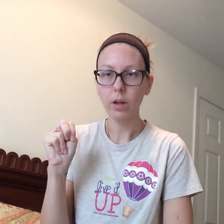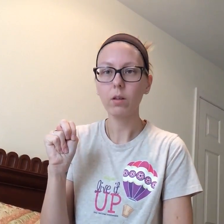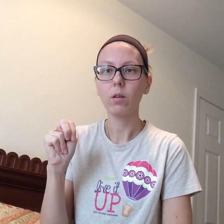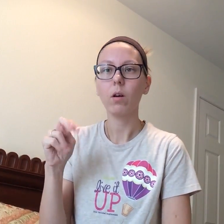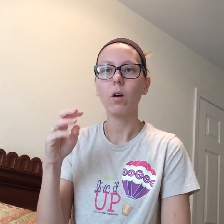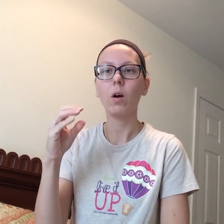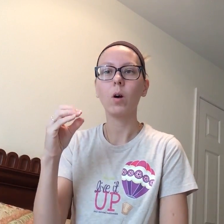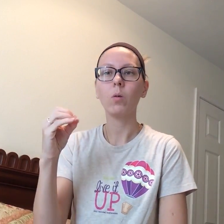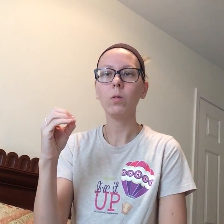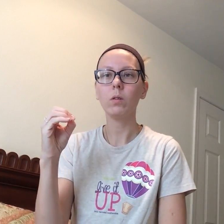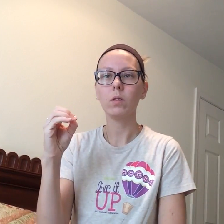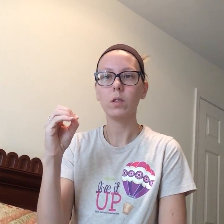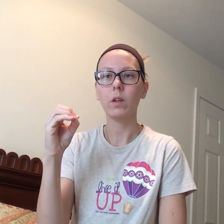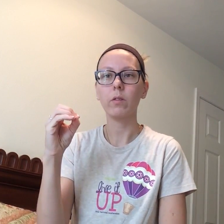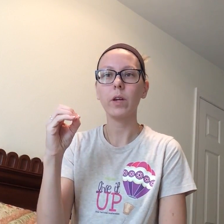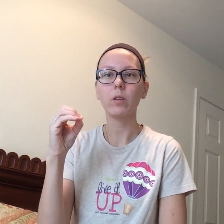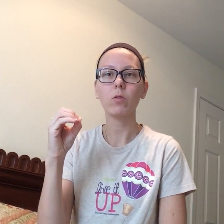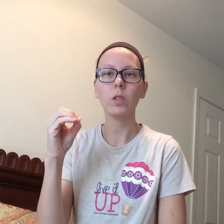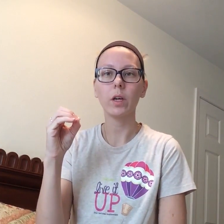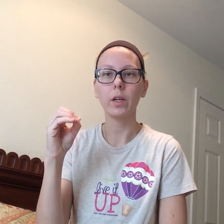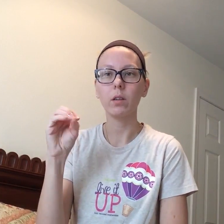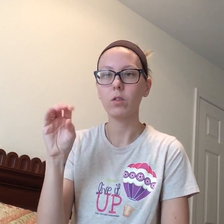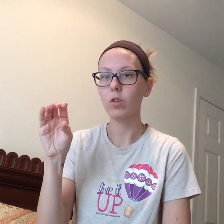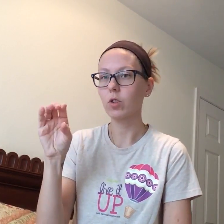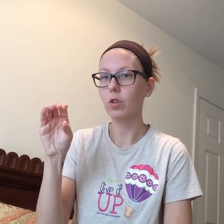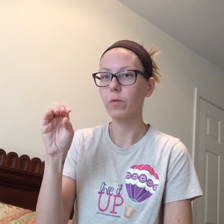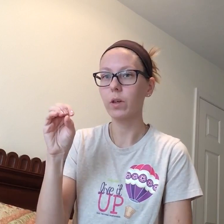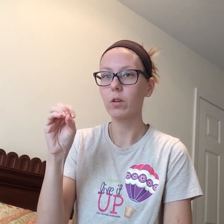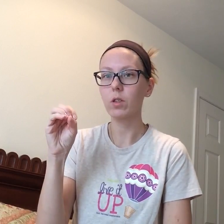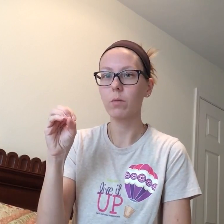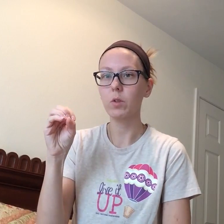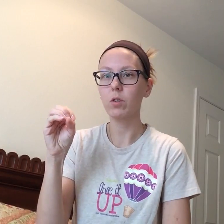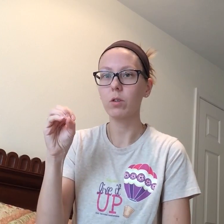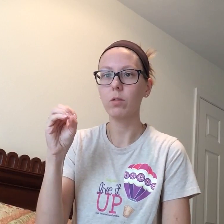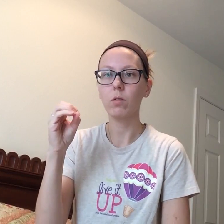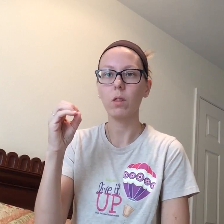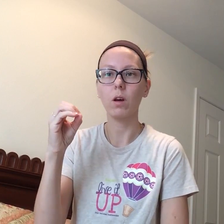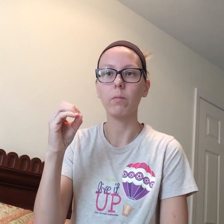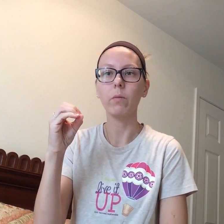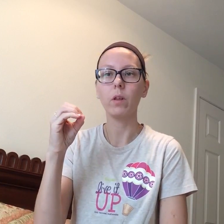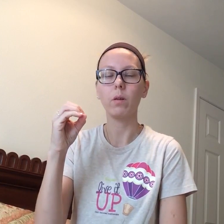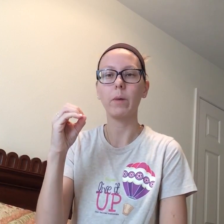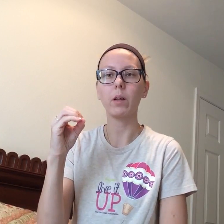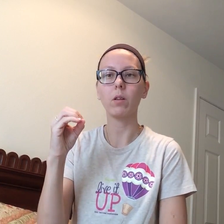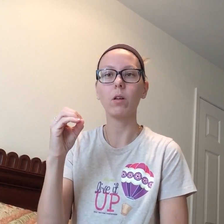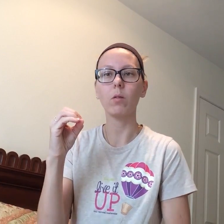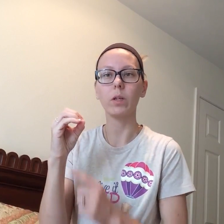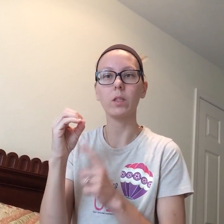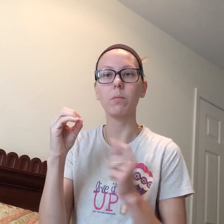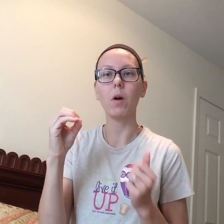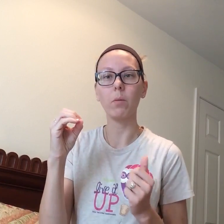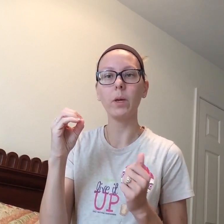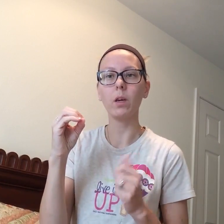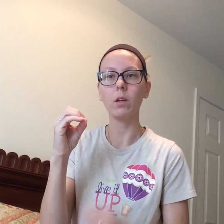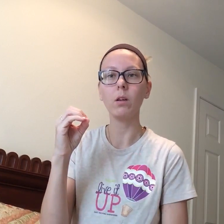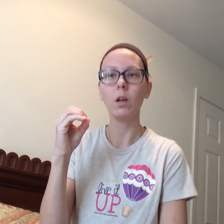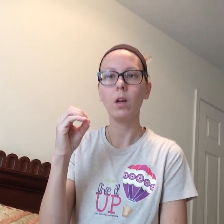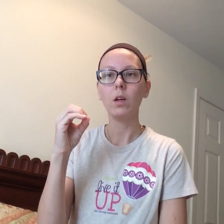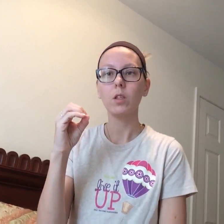Okay. O is another natural sign. It's just your fingers come to your thumb and make a little O. It is a palm in,